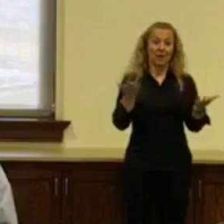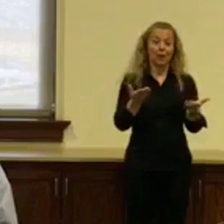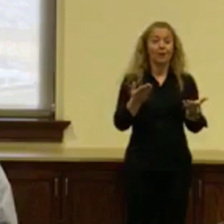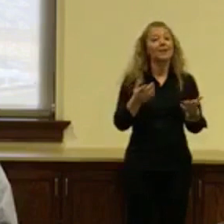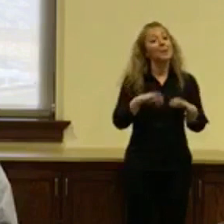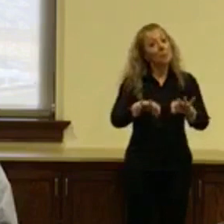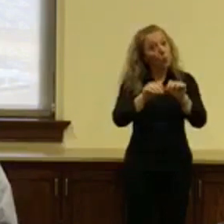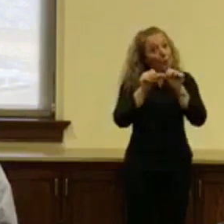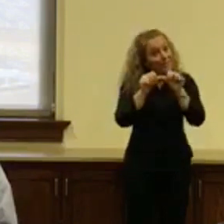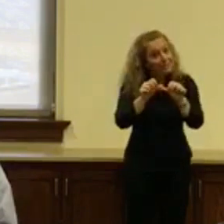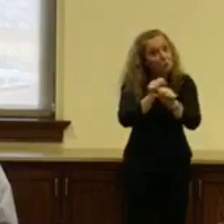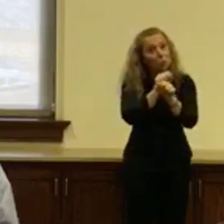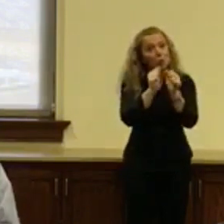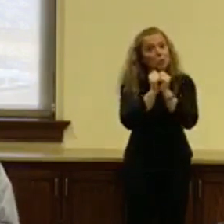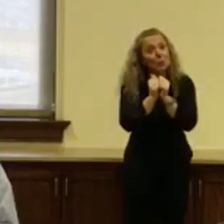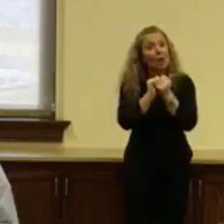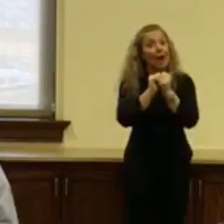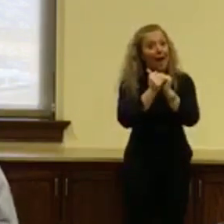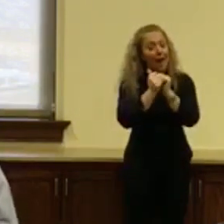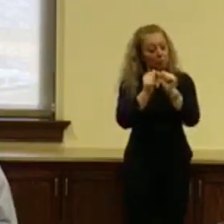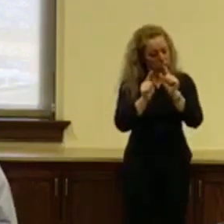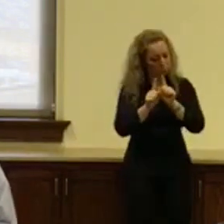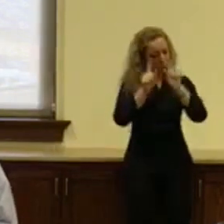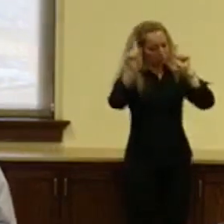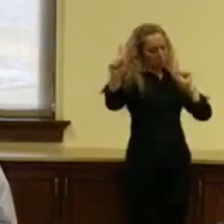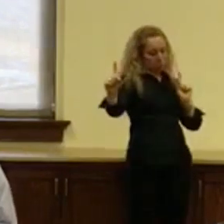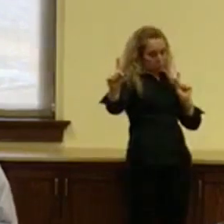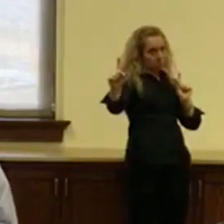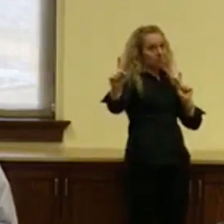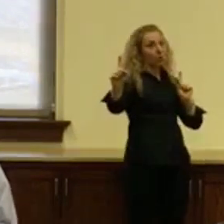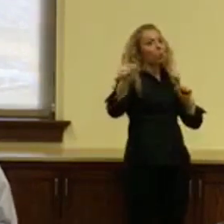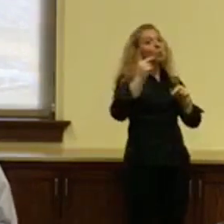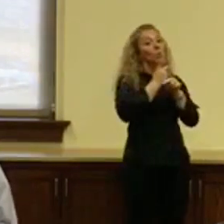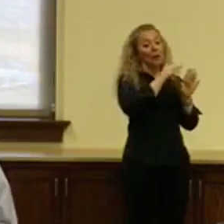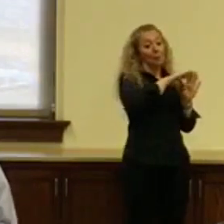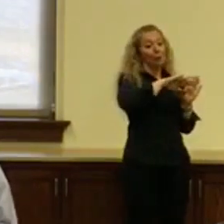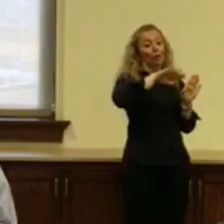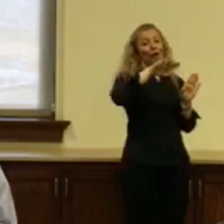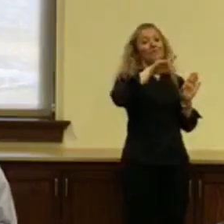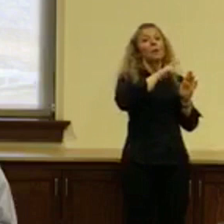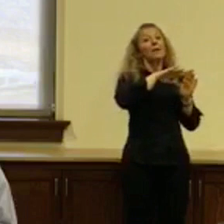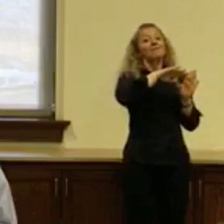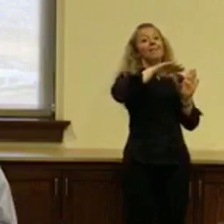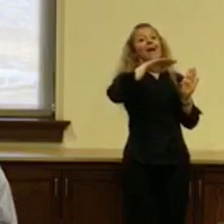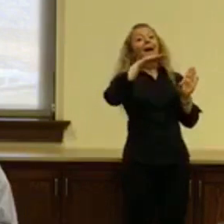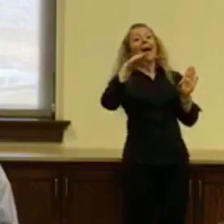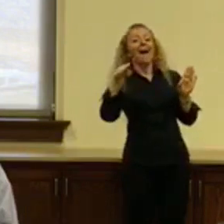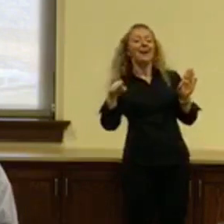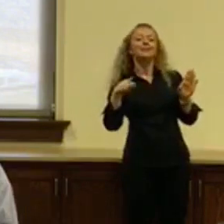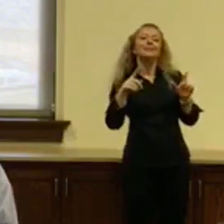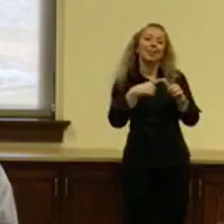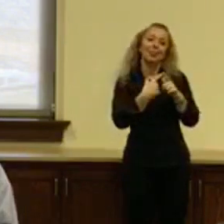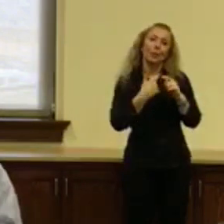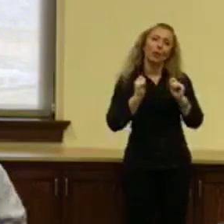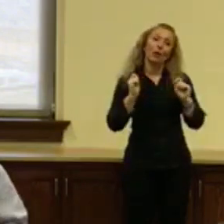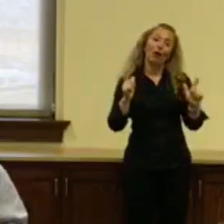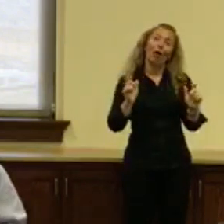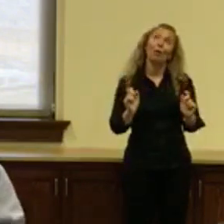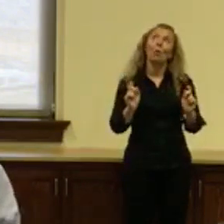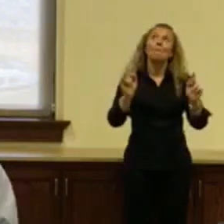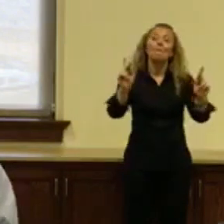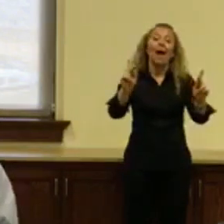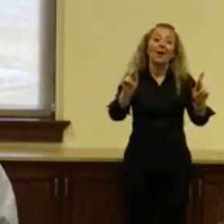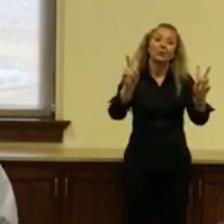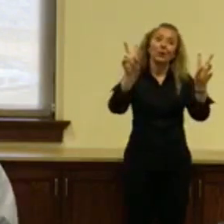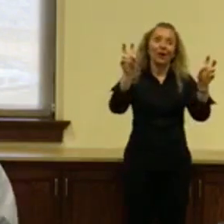work together by staying apart and keep flattening that curve so we can all get back to where we want to be in the normal lives,